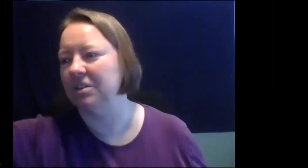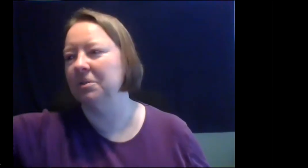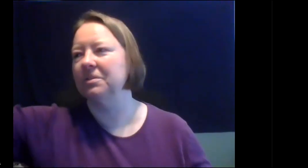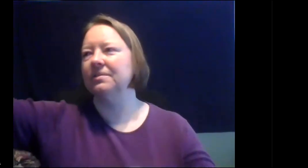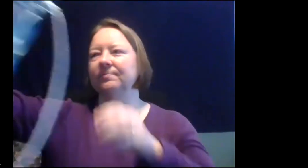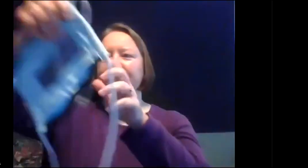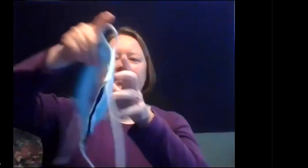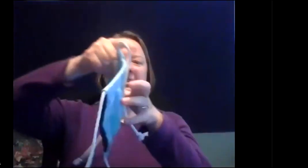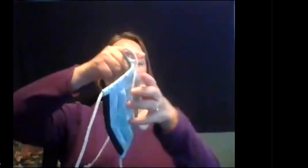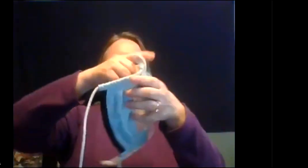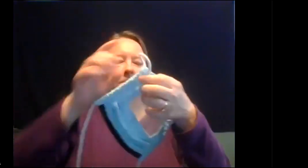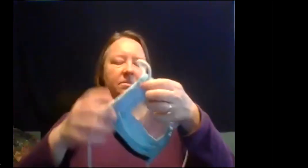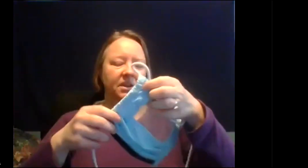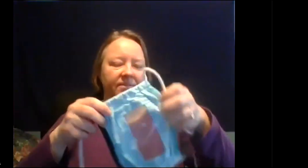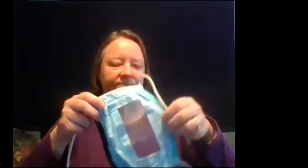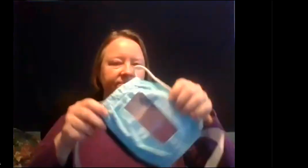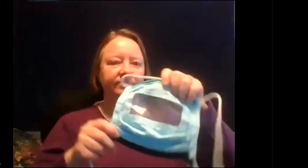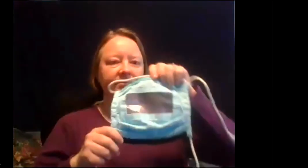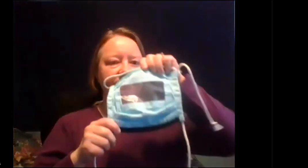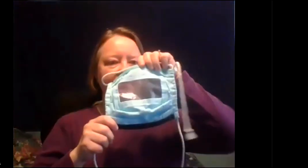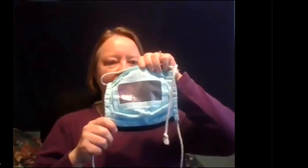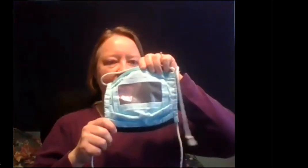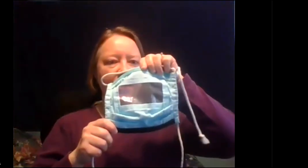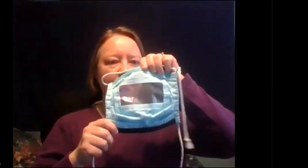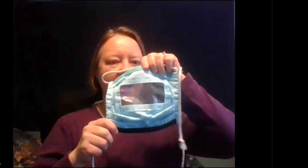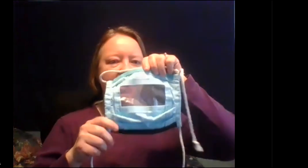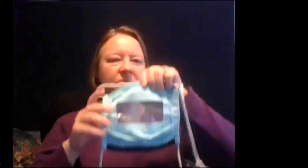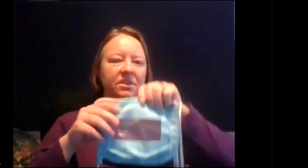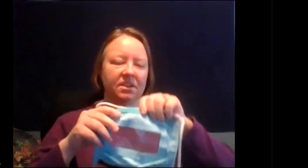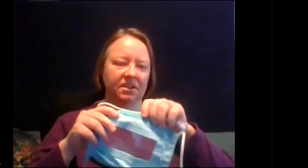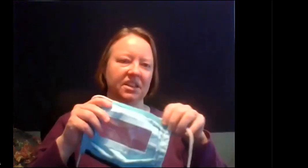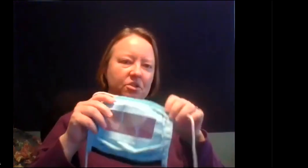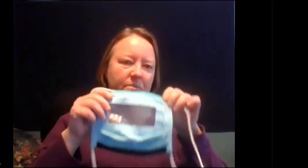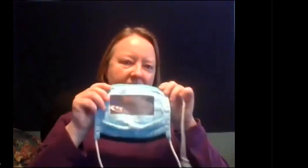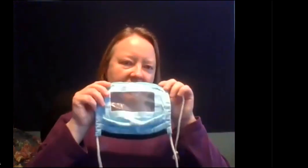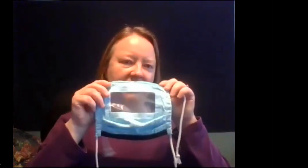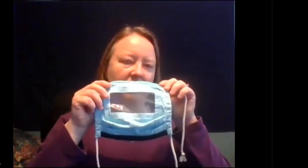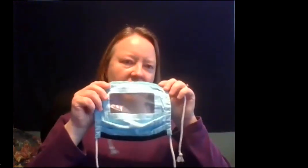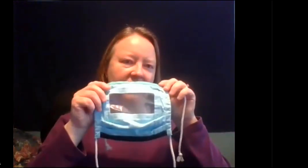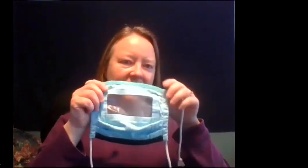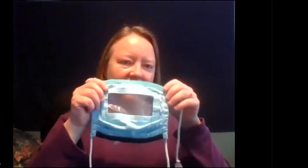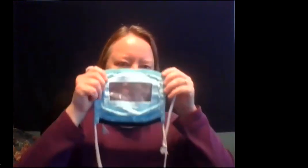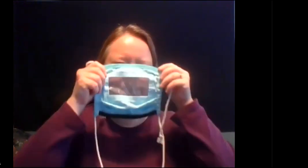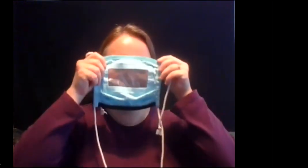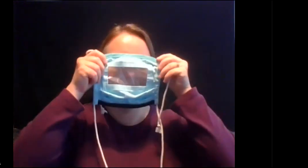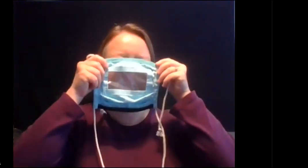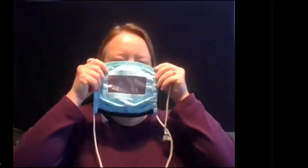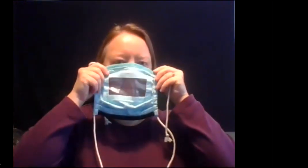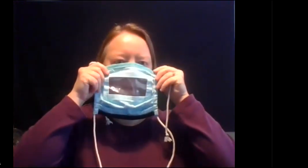to use with me, but I use a see-through mask similar to this, so that